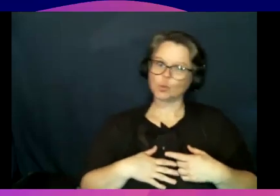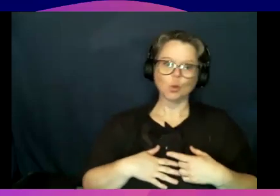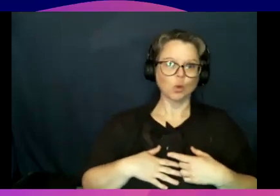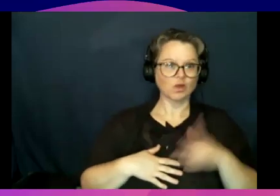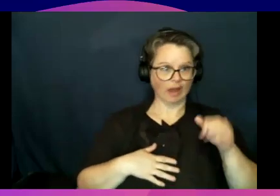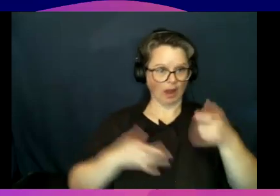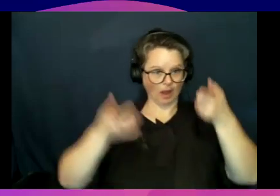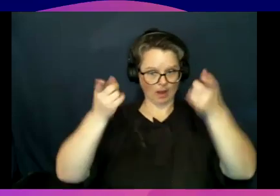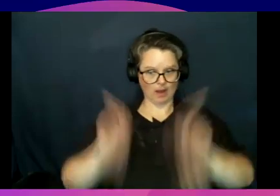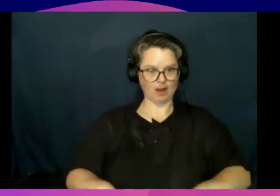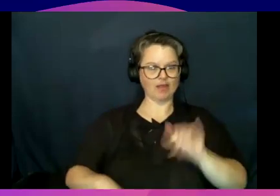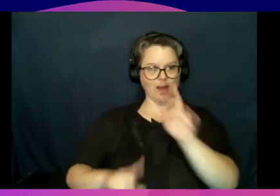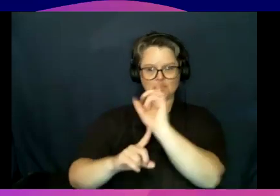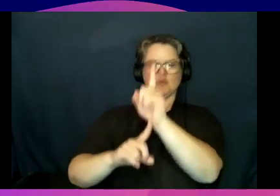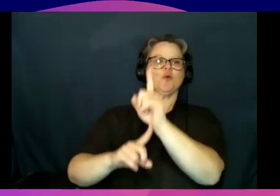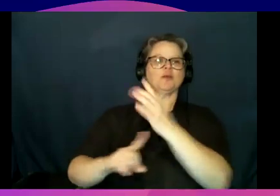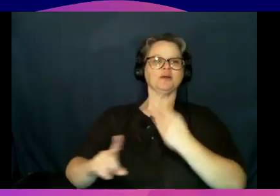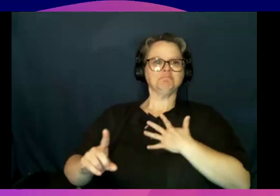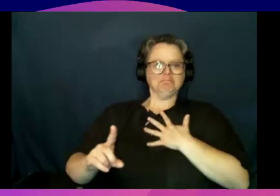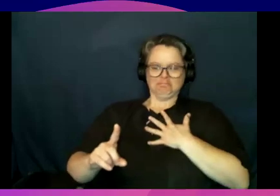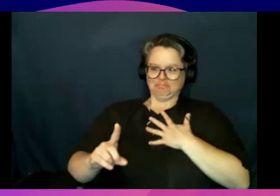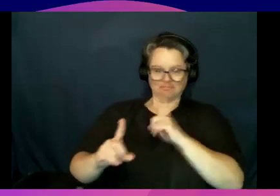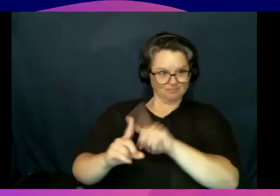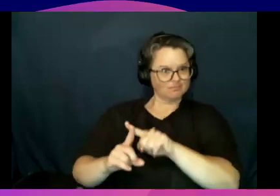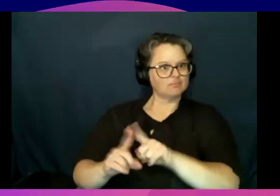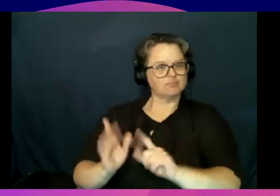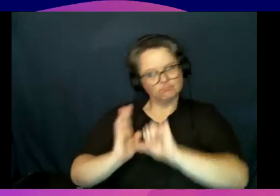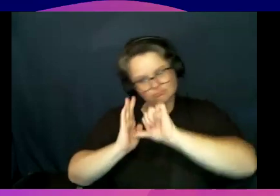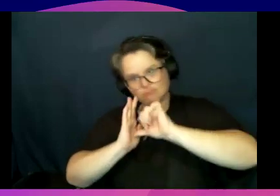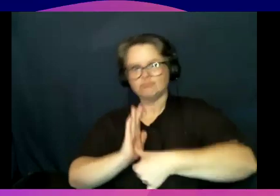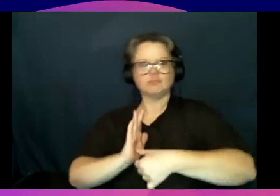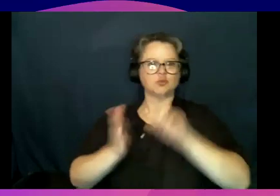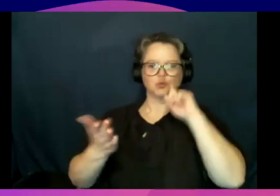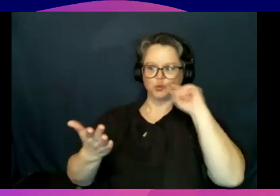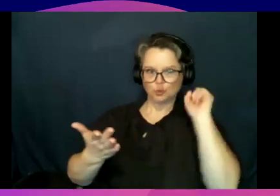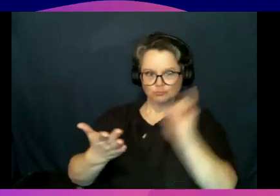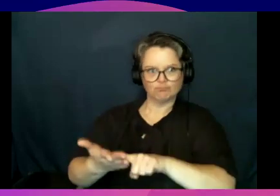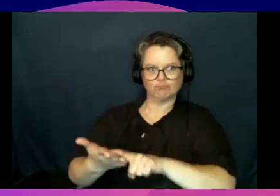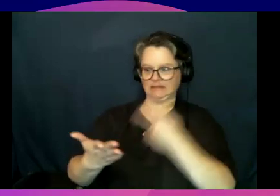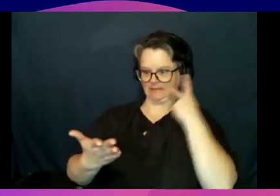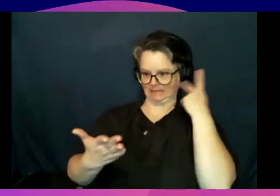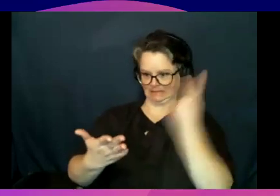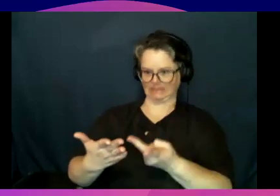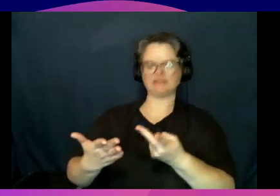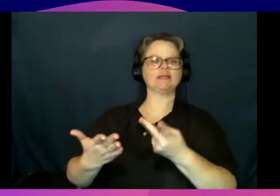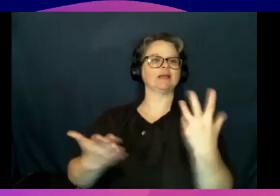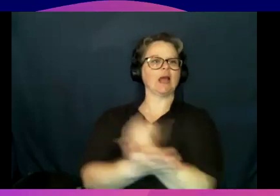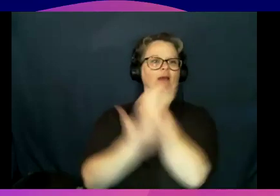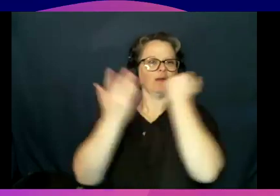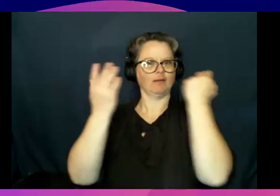us to do as workers and as organizations, but also to think about what it is that we're